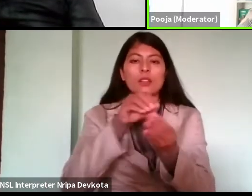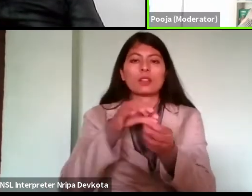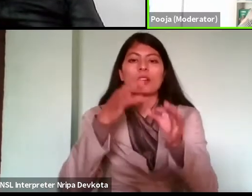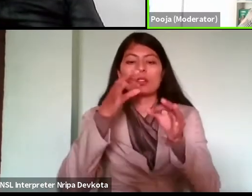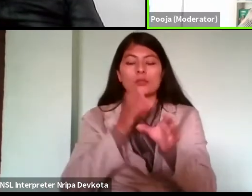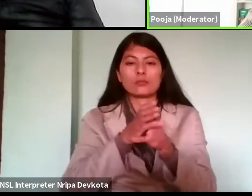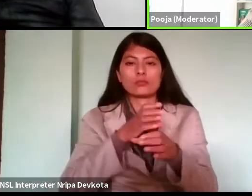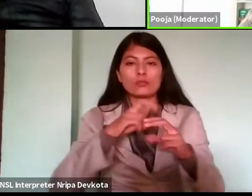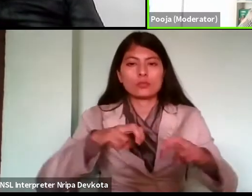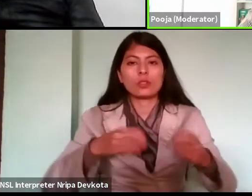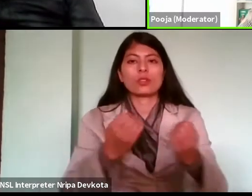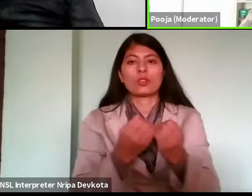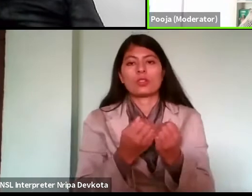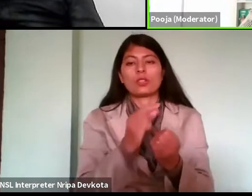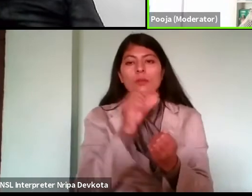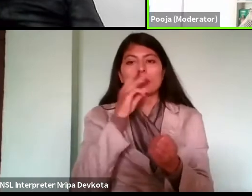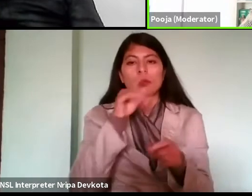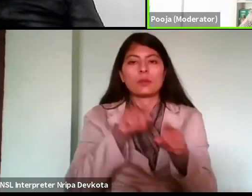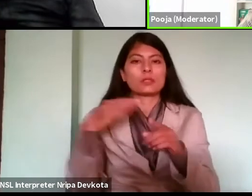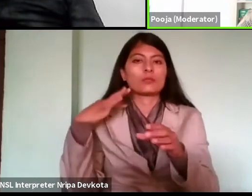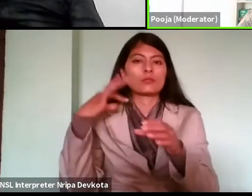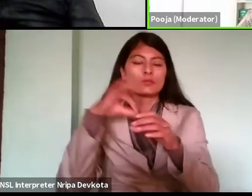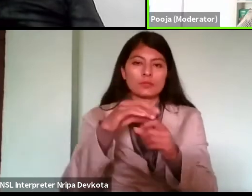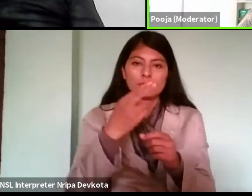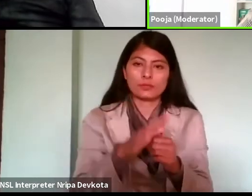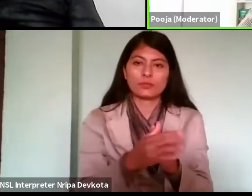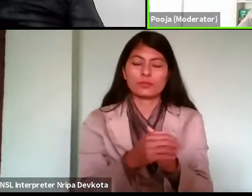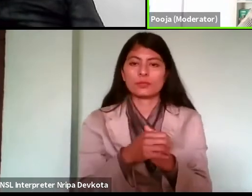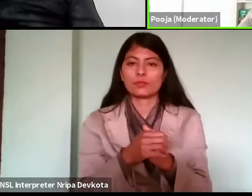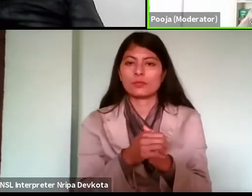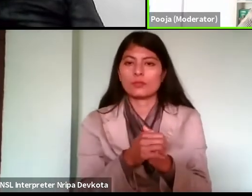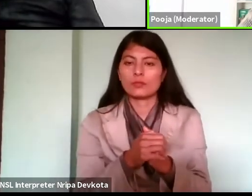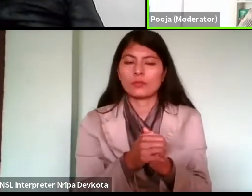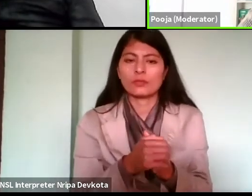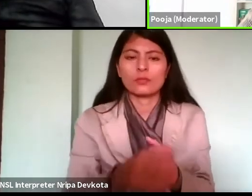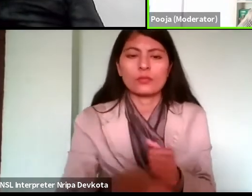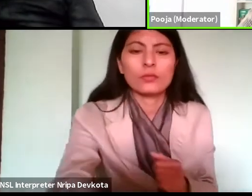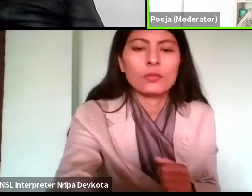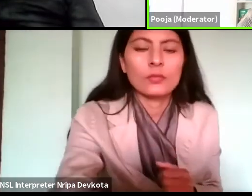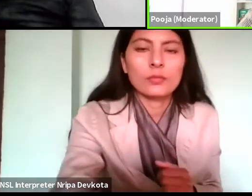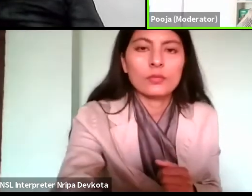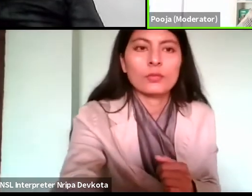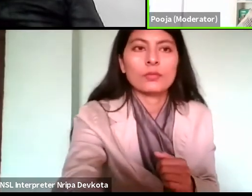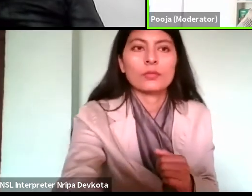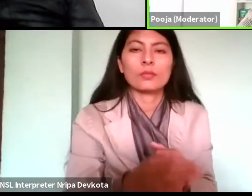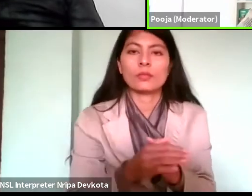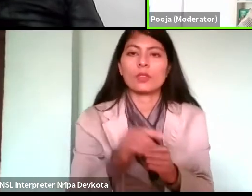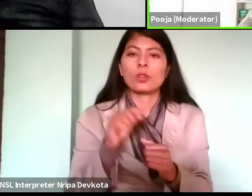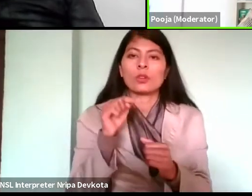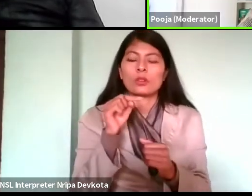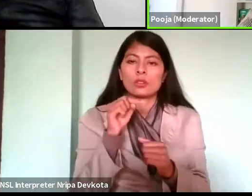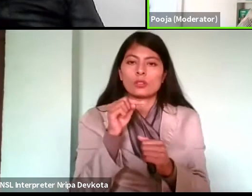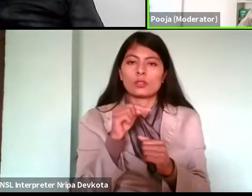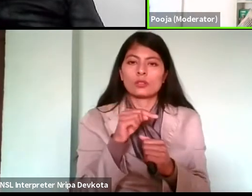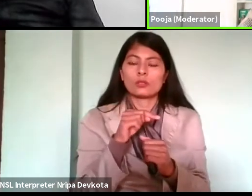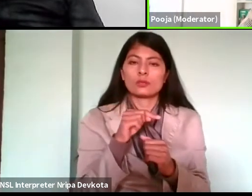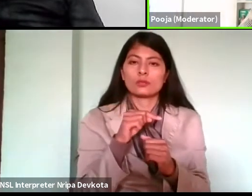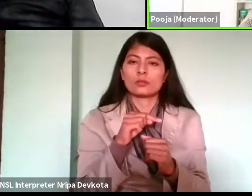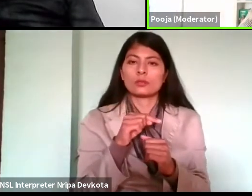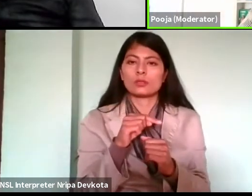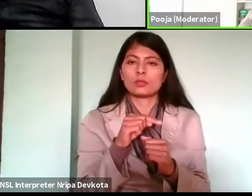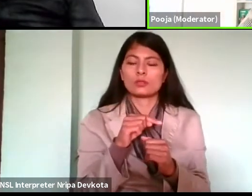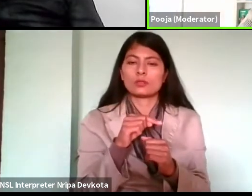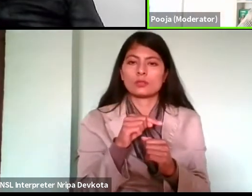and also appointed as the member of the Secretary General's Board of Advisors on Mediation. She was privileged to be asked to deliver the